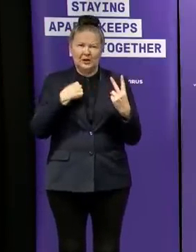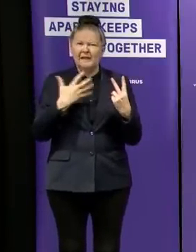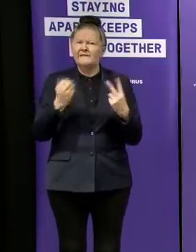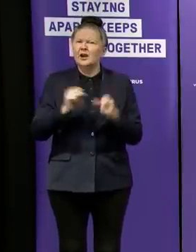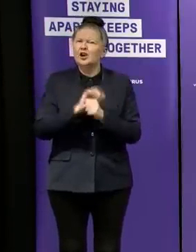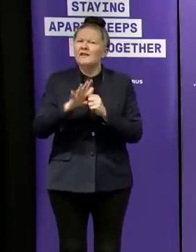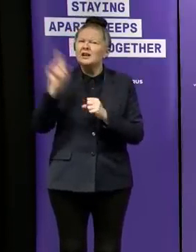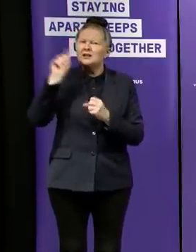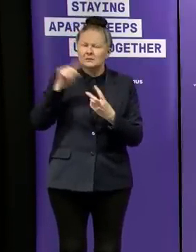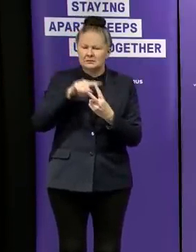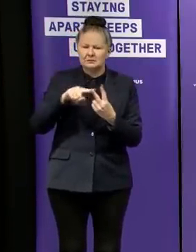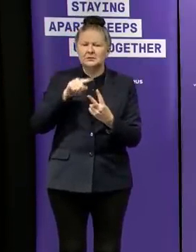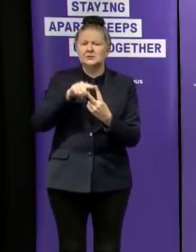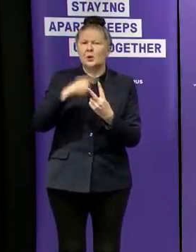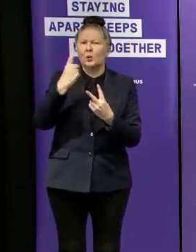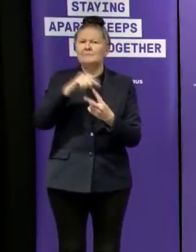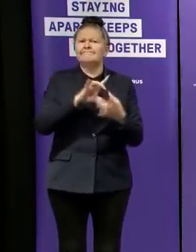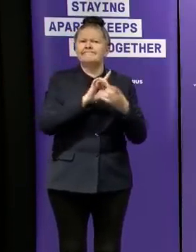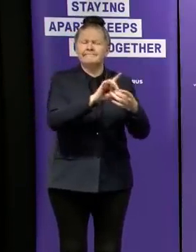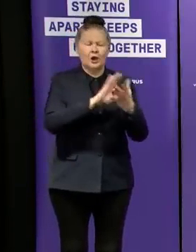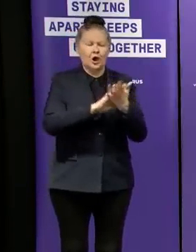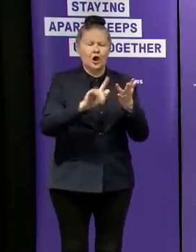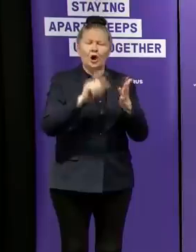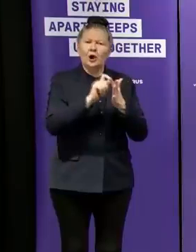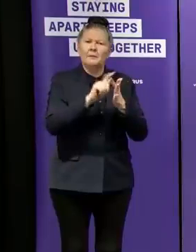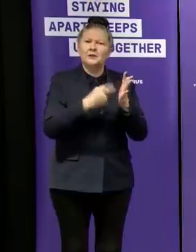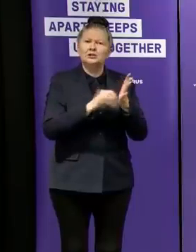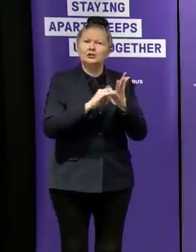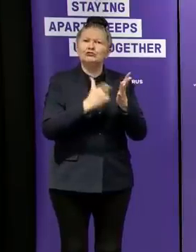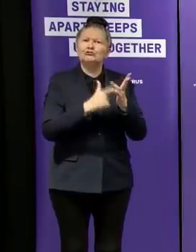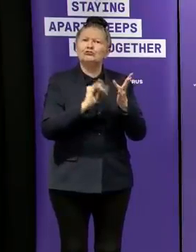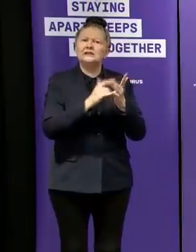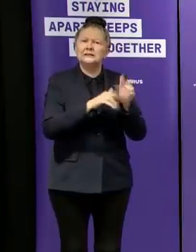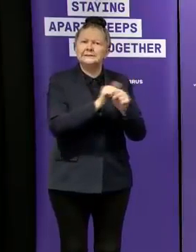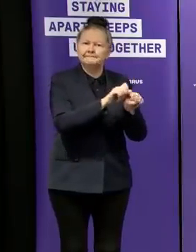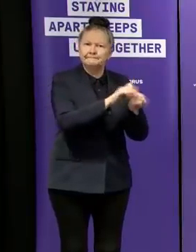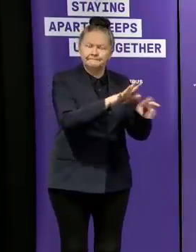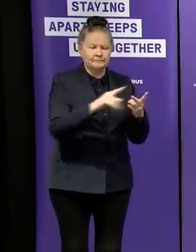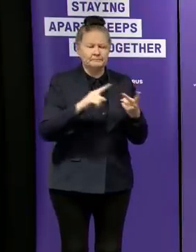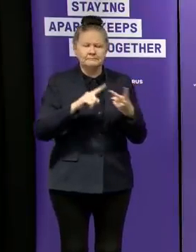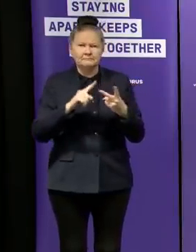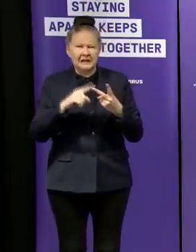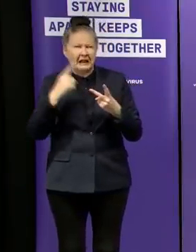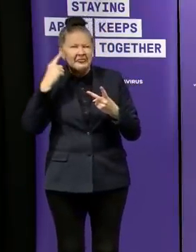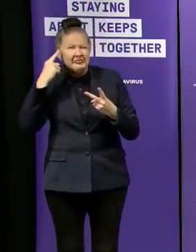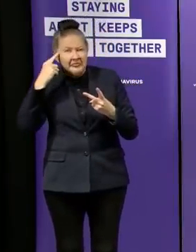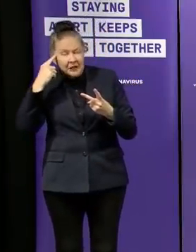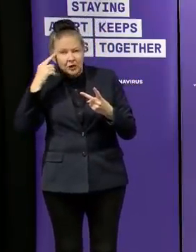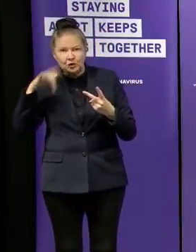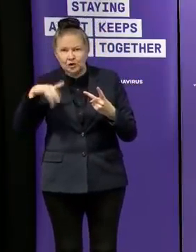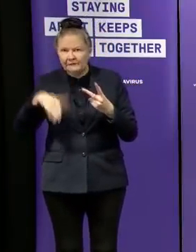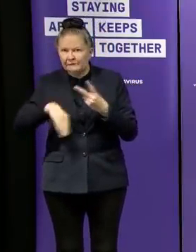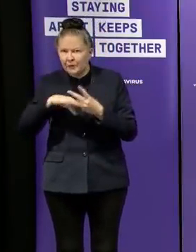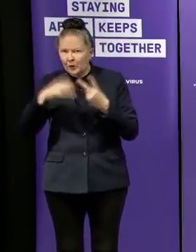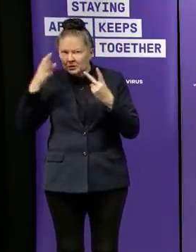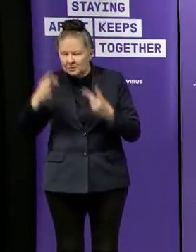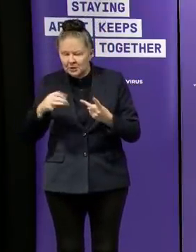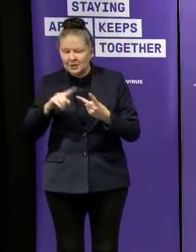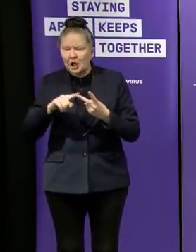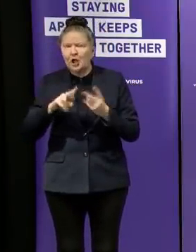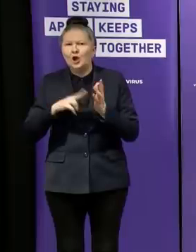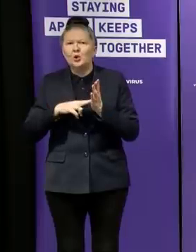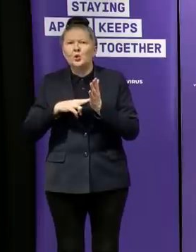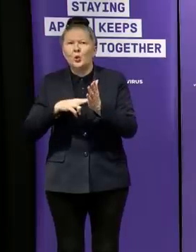to the known Hoppers Crossing outbreak, and the other one is preliminary linked to some North Metro